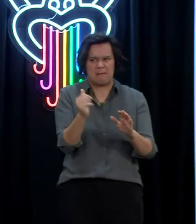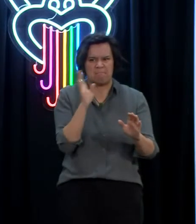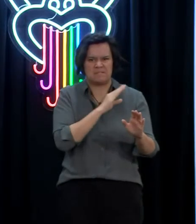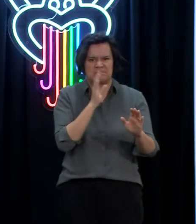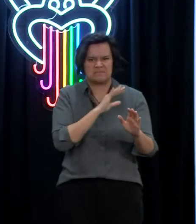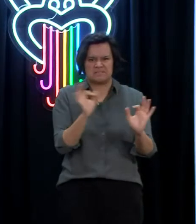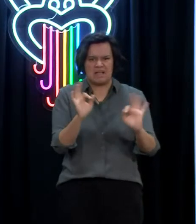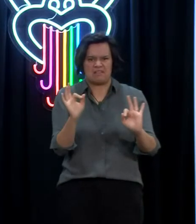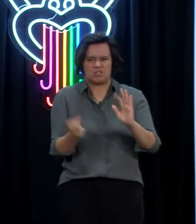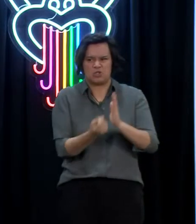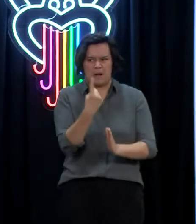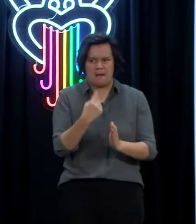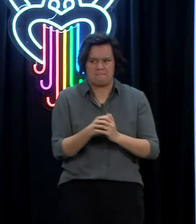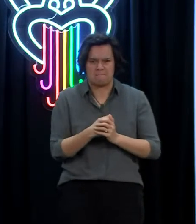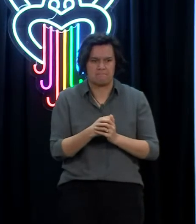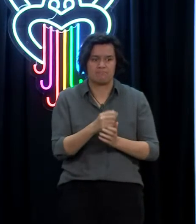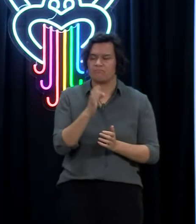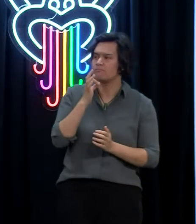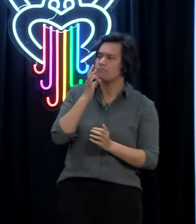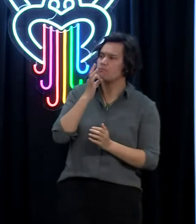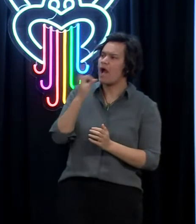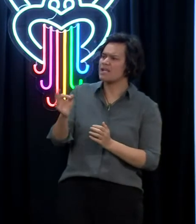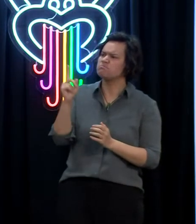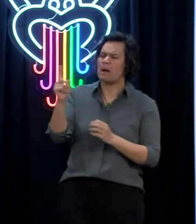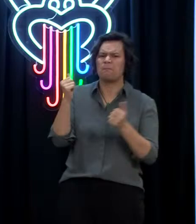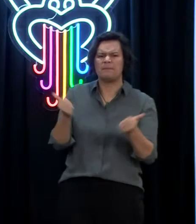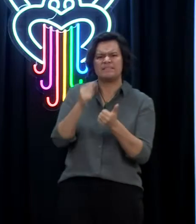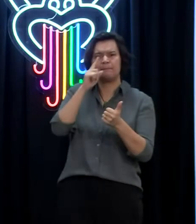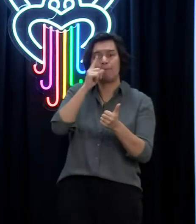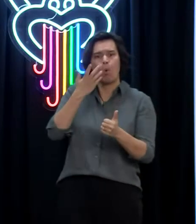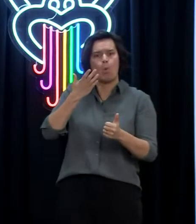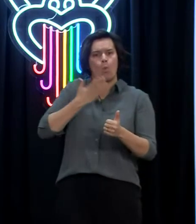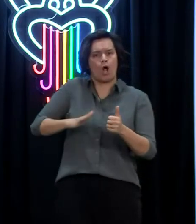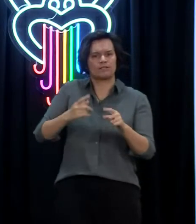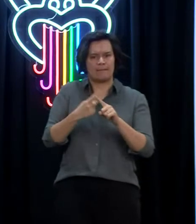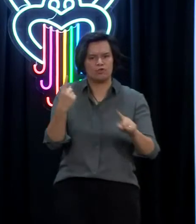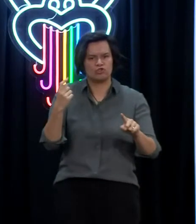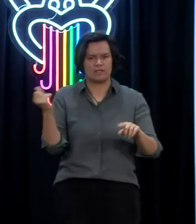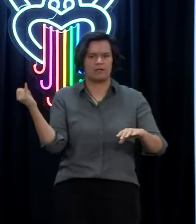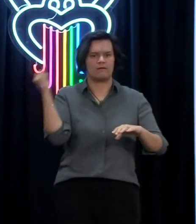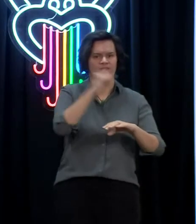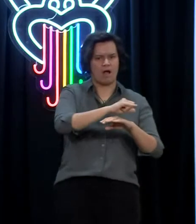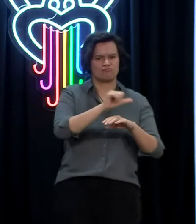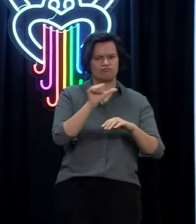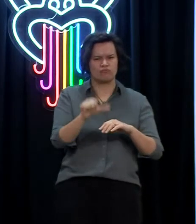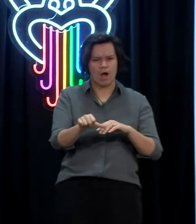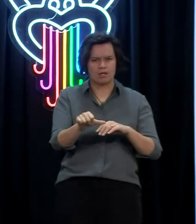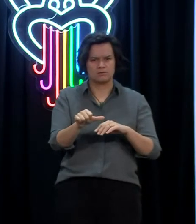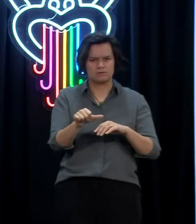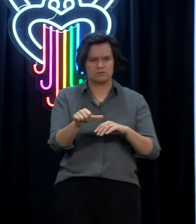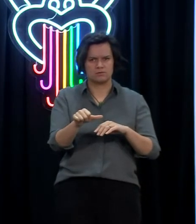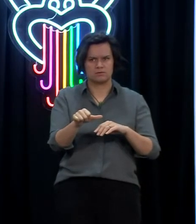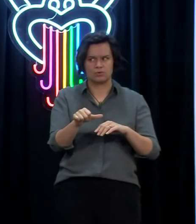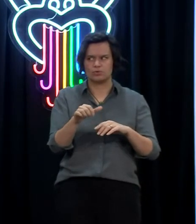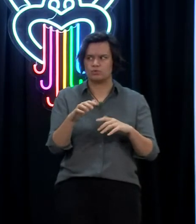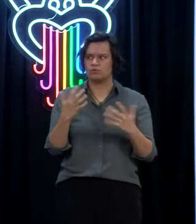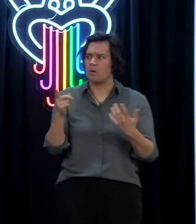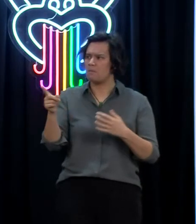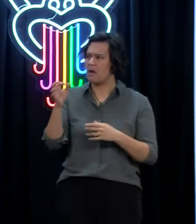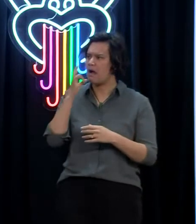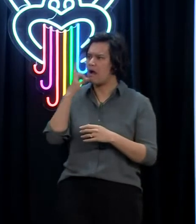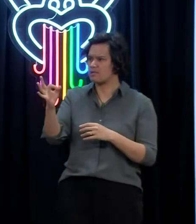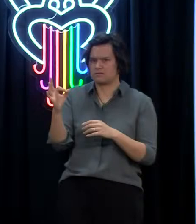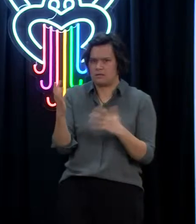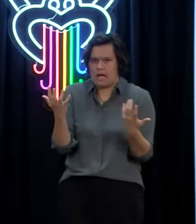you're getting a lot more sort of applications and people coming forward. And can you give sort of an idea of what the threshold is for people to get on that